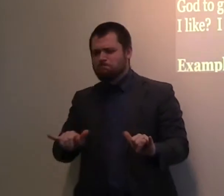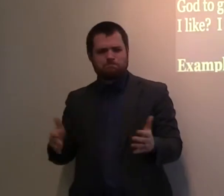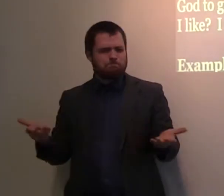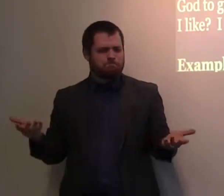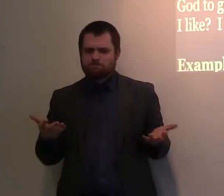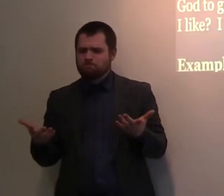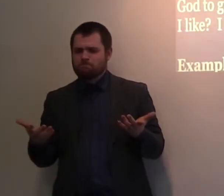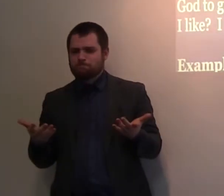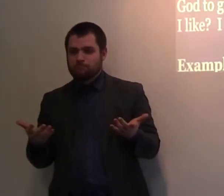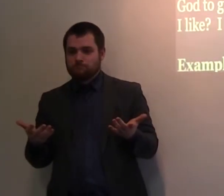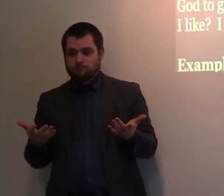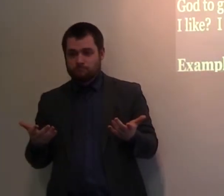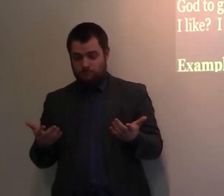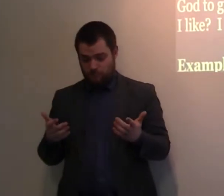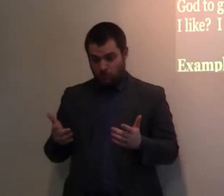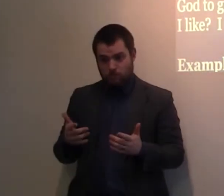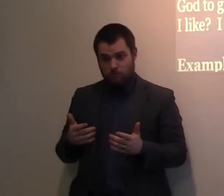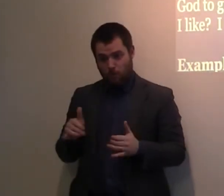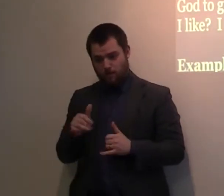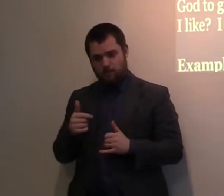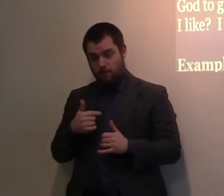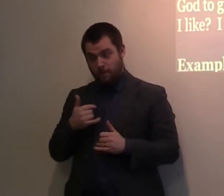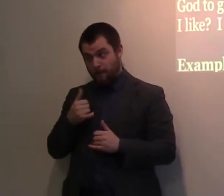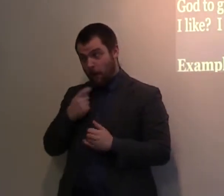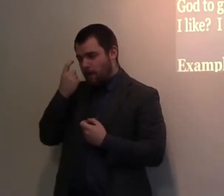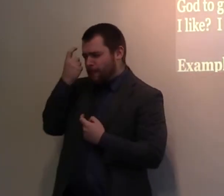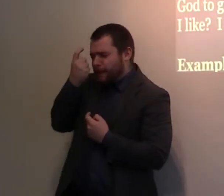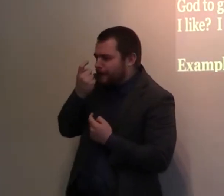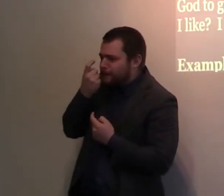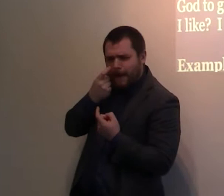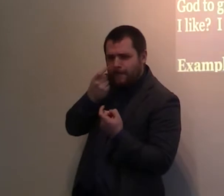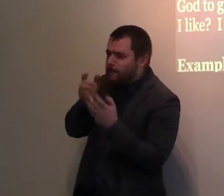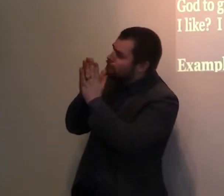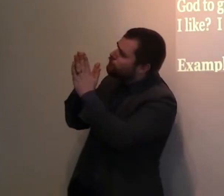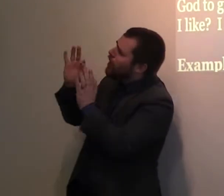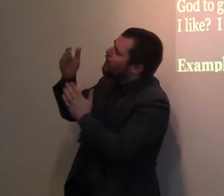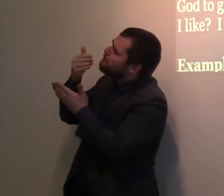Do I think carefully and pray to God to guide me?